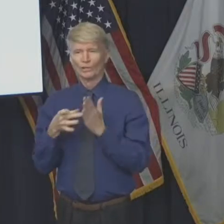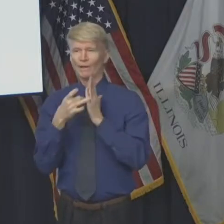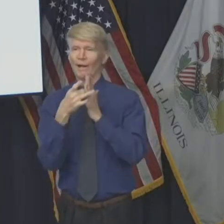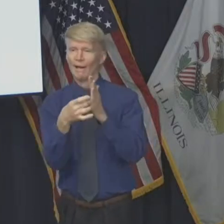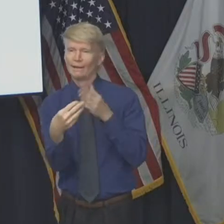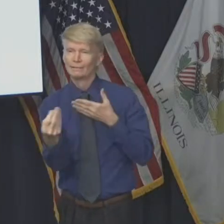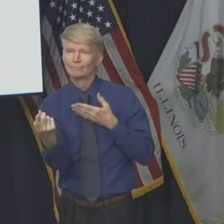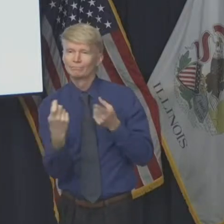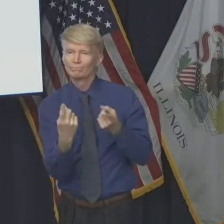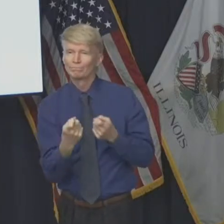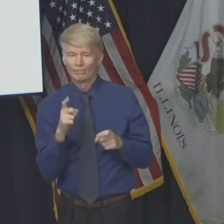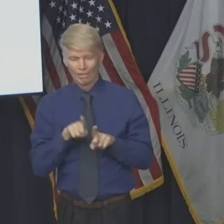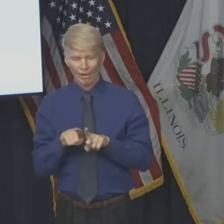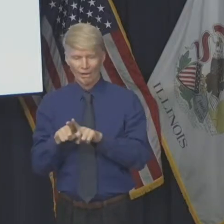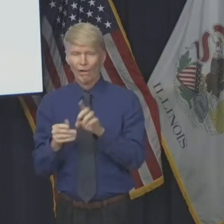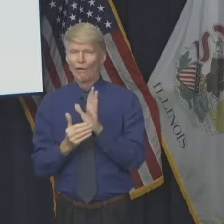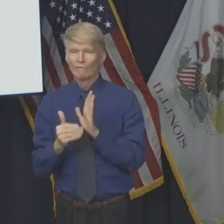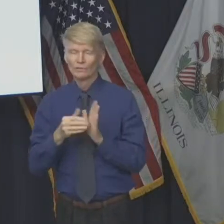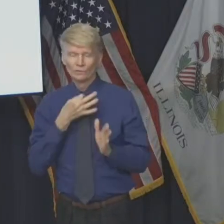homepage, on its website at